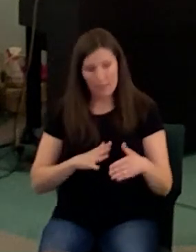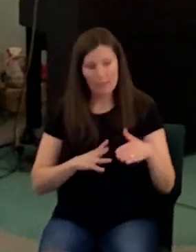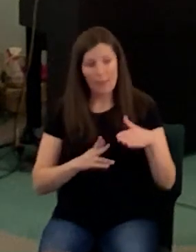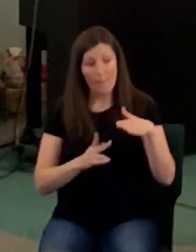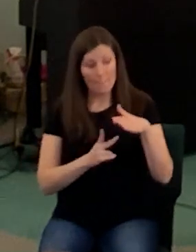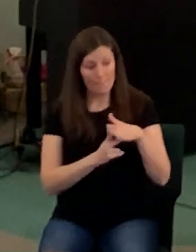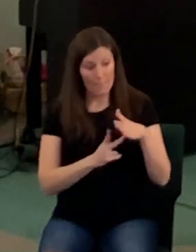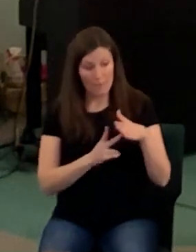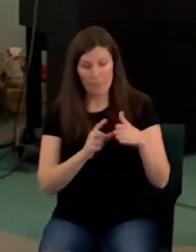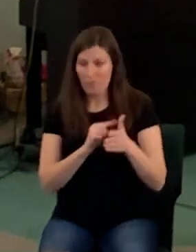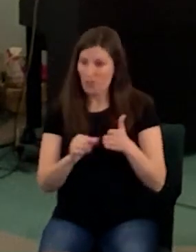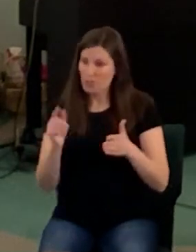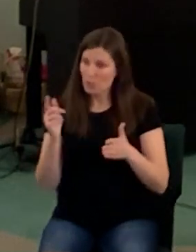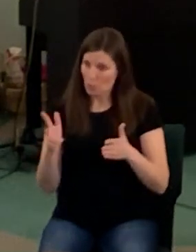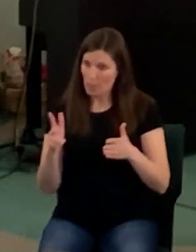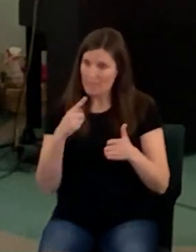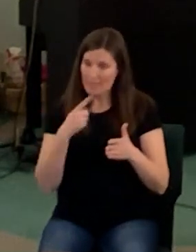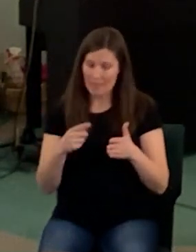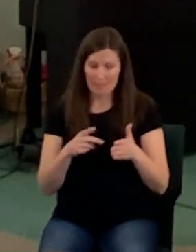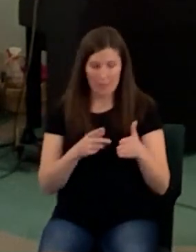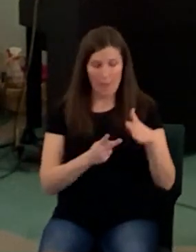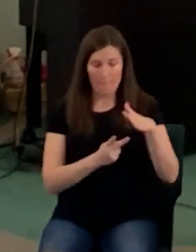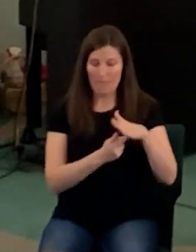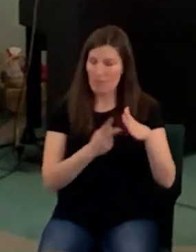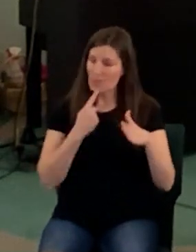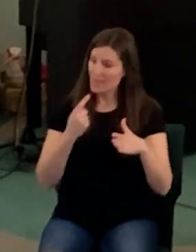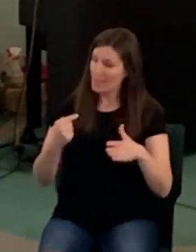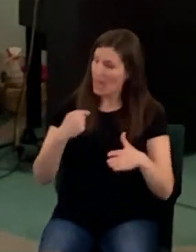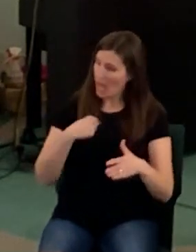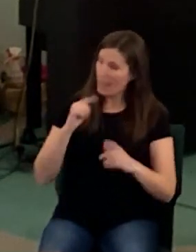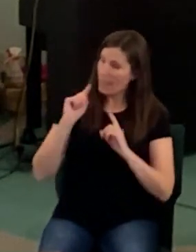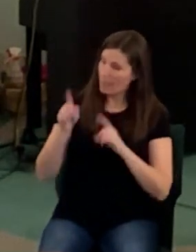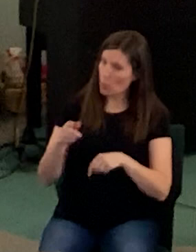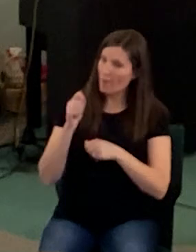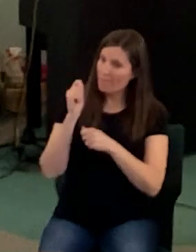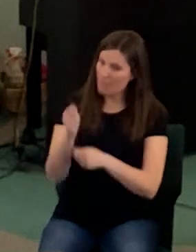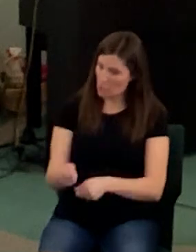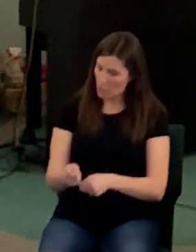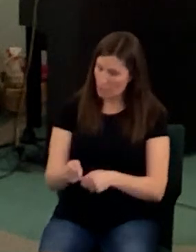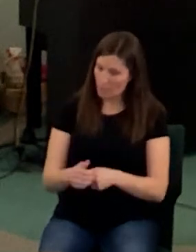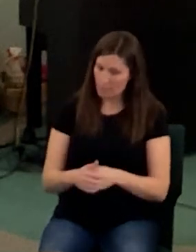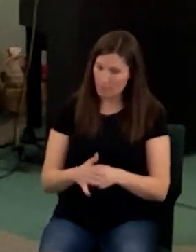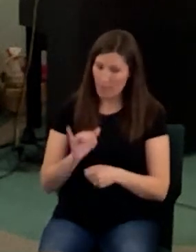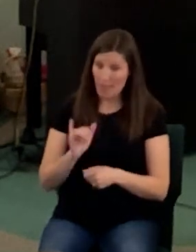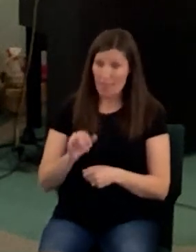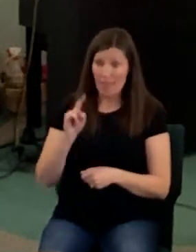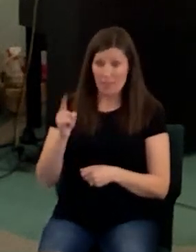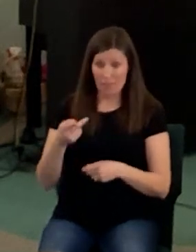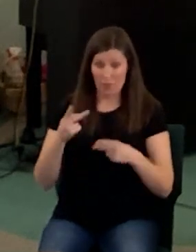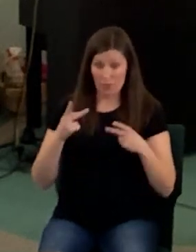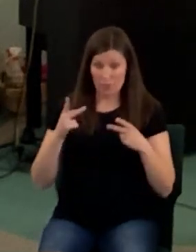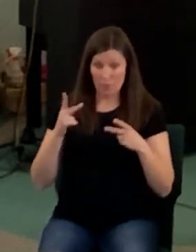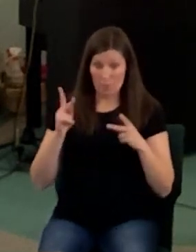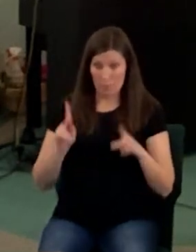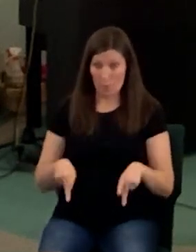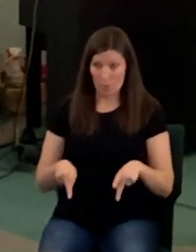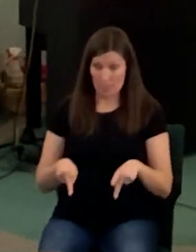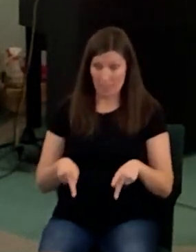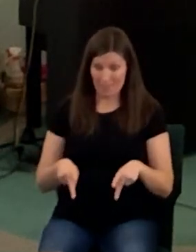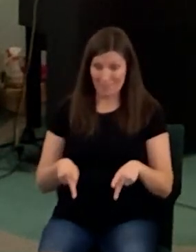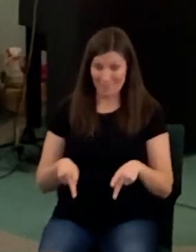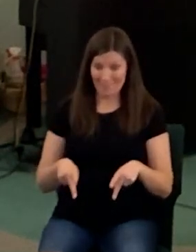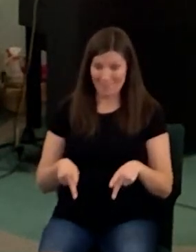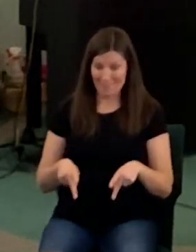to them, 'I am going fishing.'" That's the first person singular